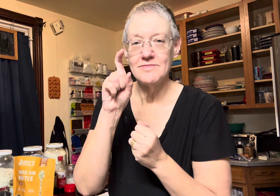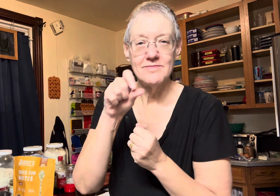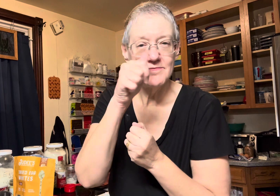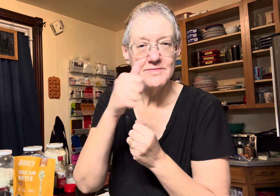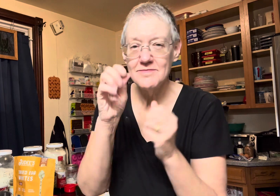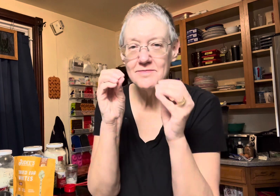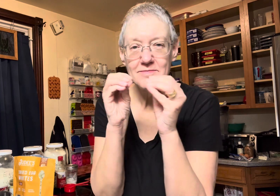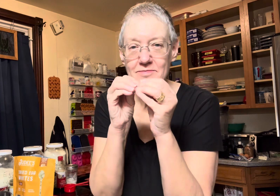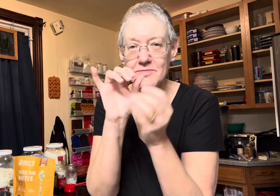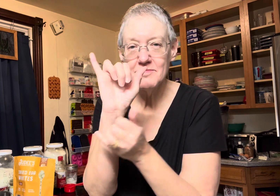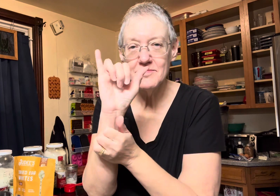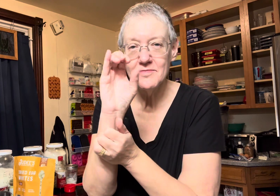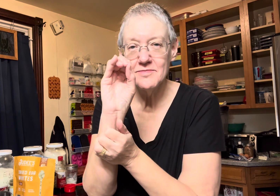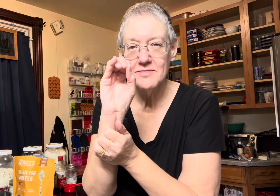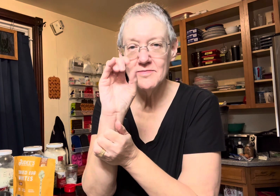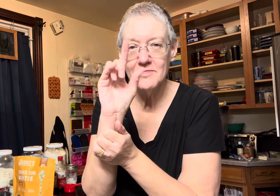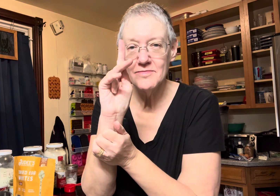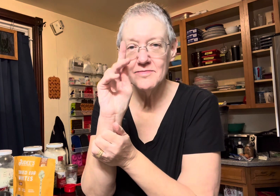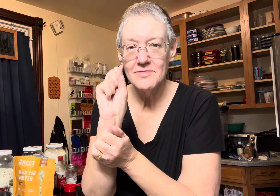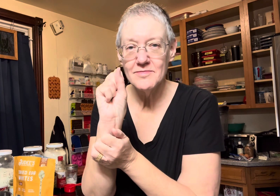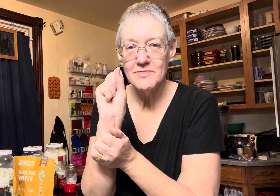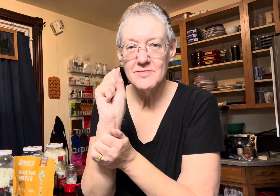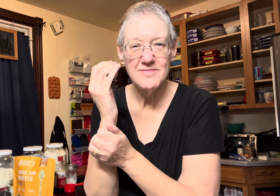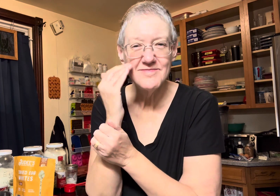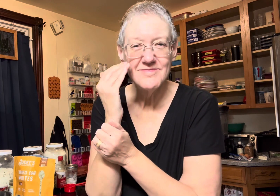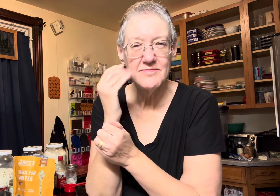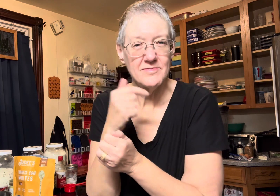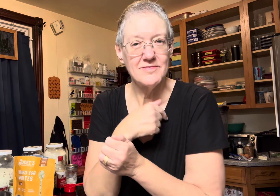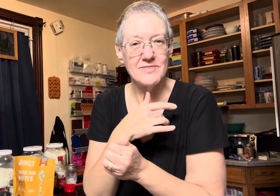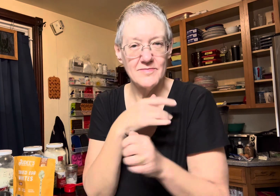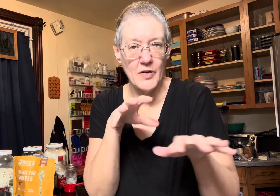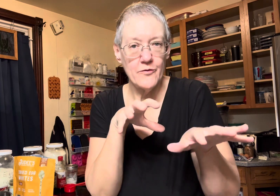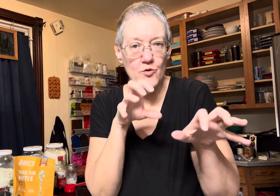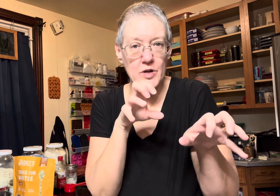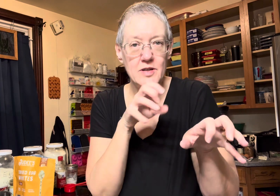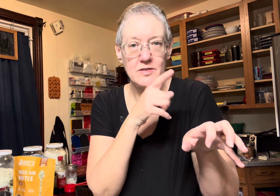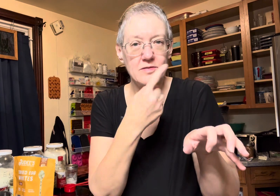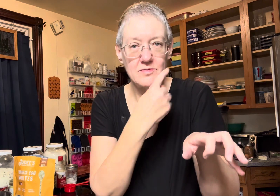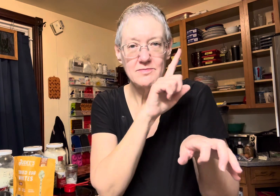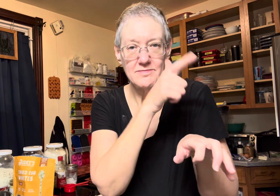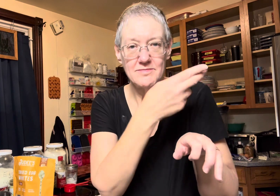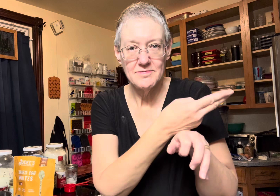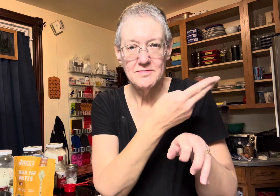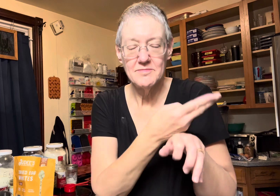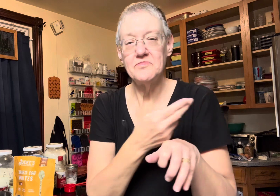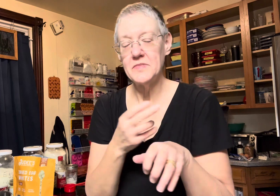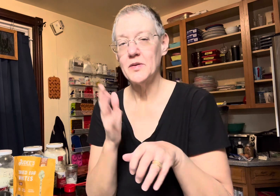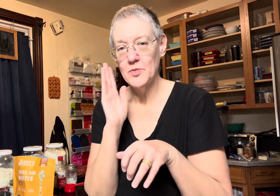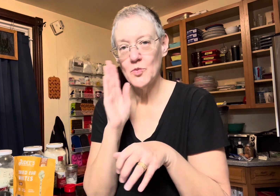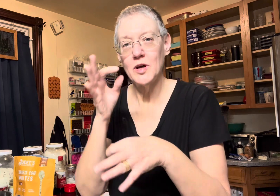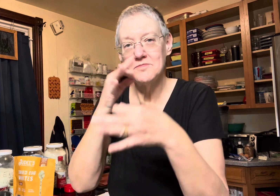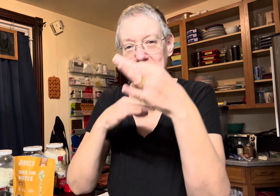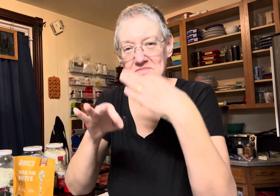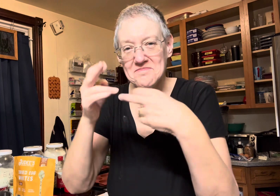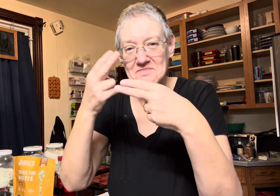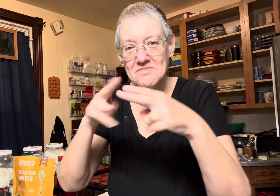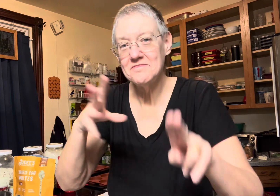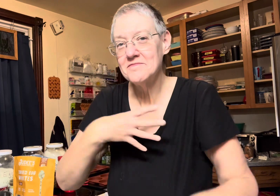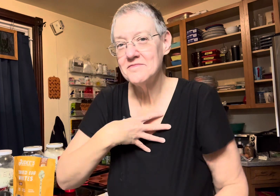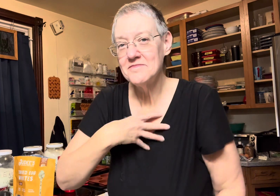many to tempt us. So right now I don't need any more egg yolks. You've seen how I freeze them to use them later. So